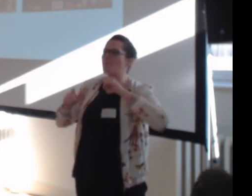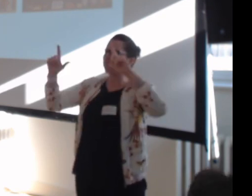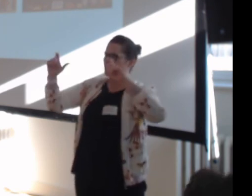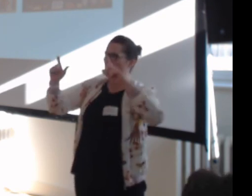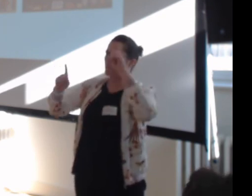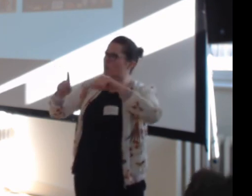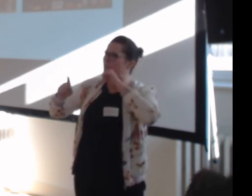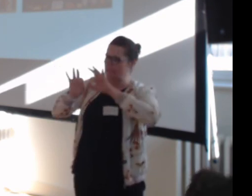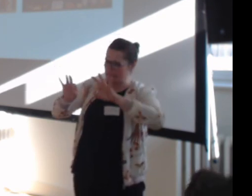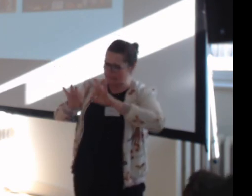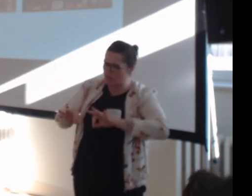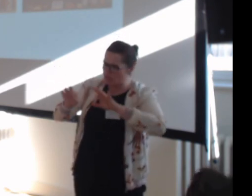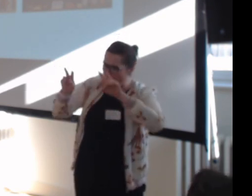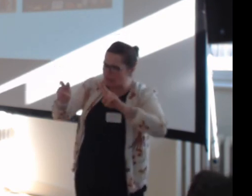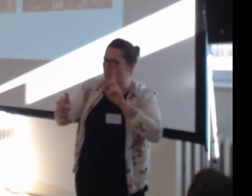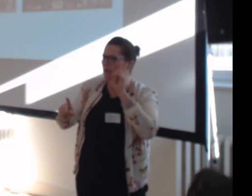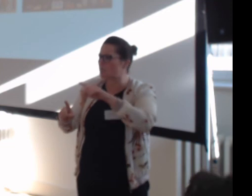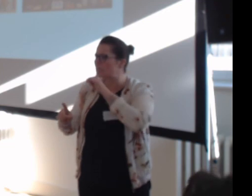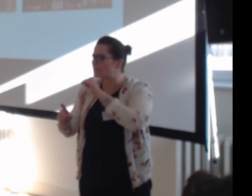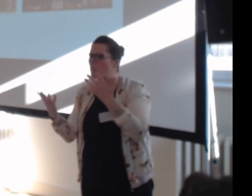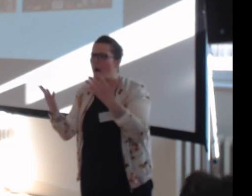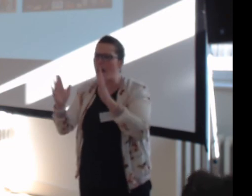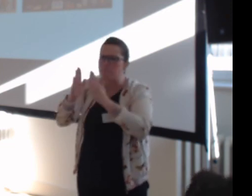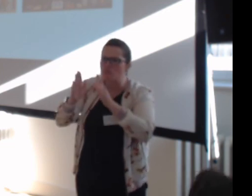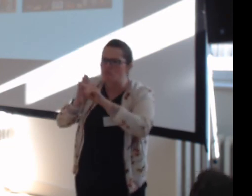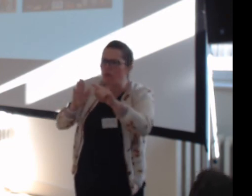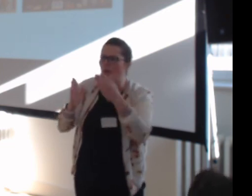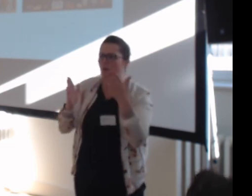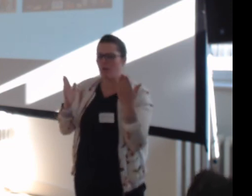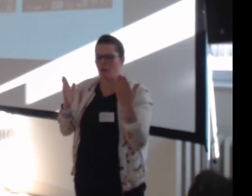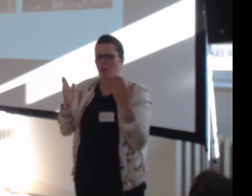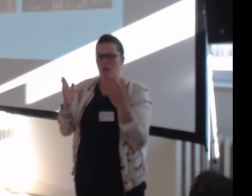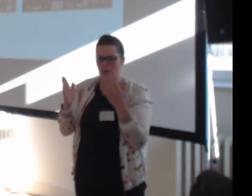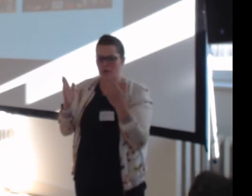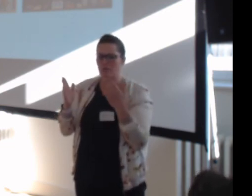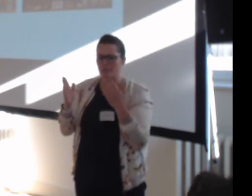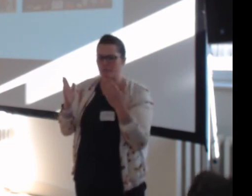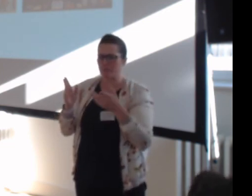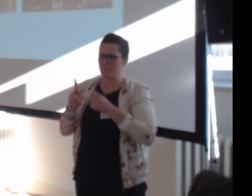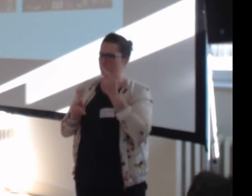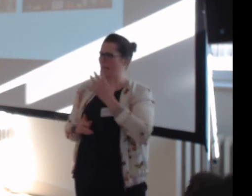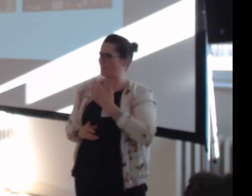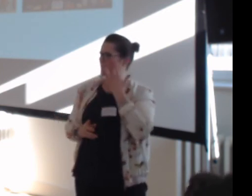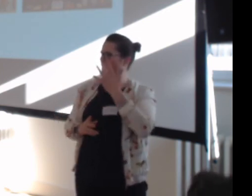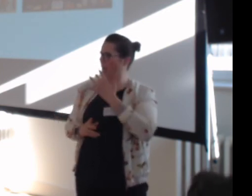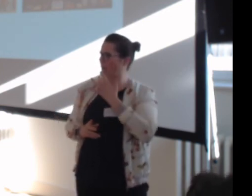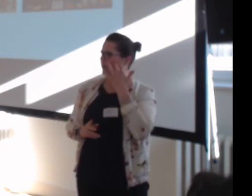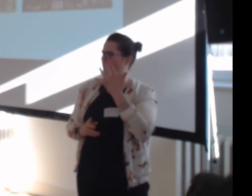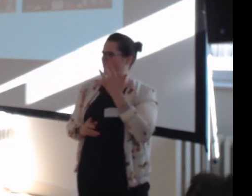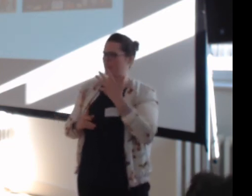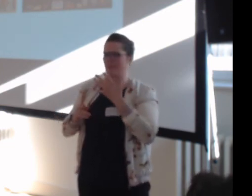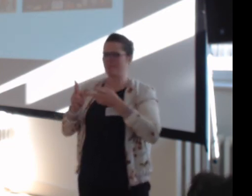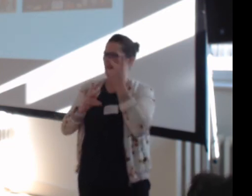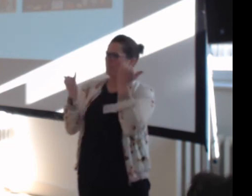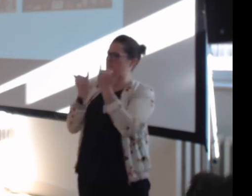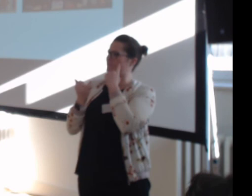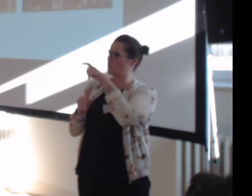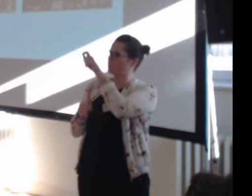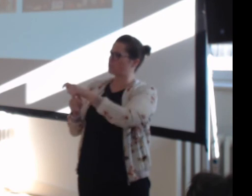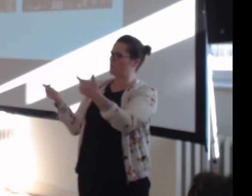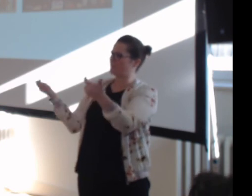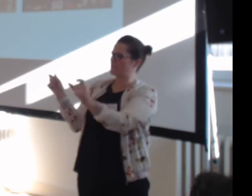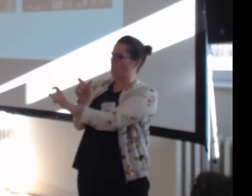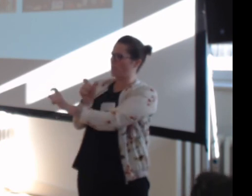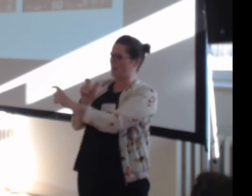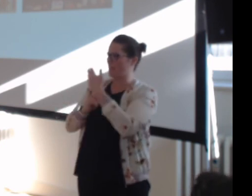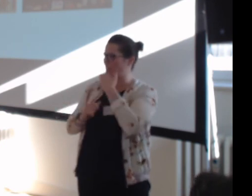with dyslexia to find a book with all the book spines, and it's very much easier and dyslexia friendly to show the covers